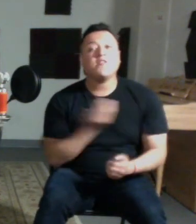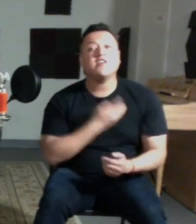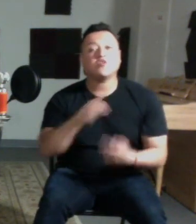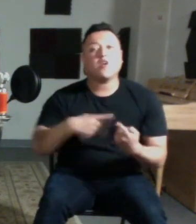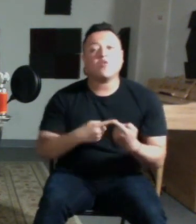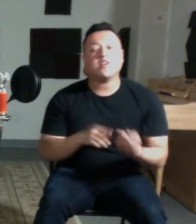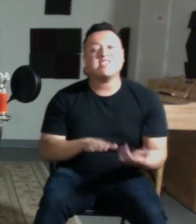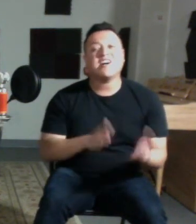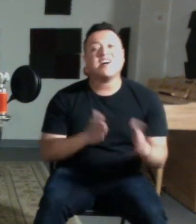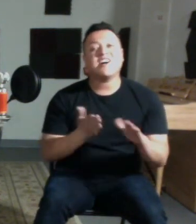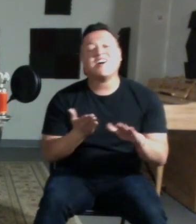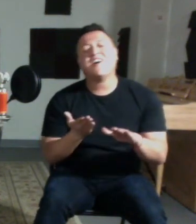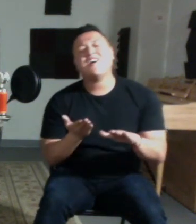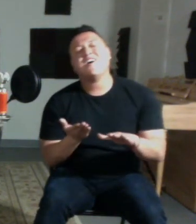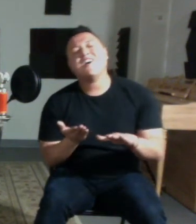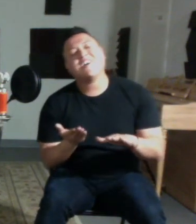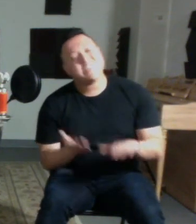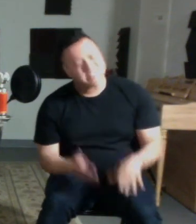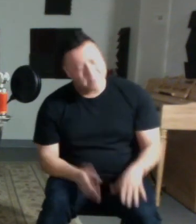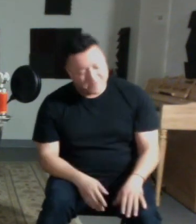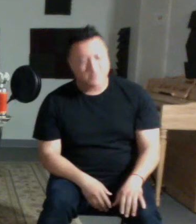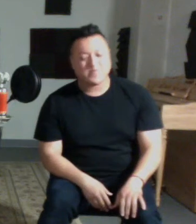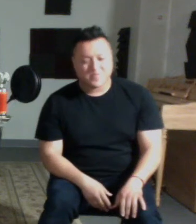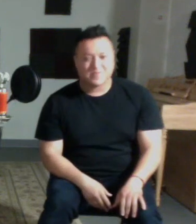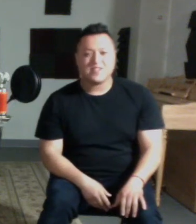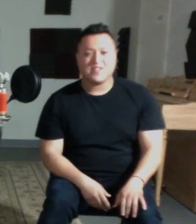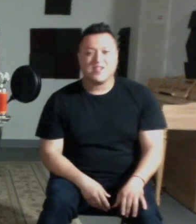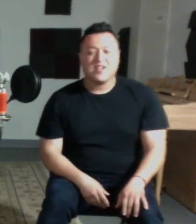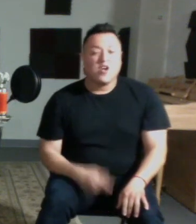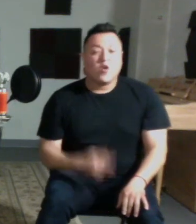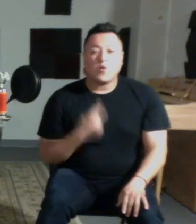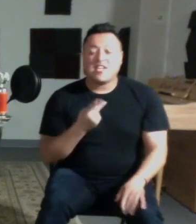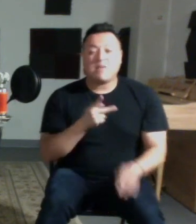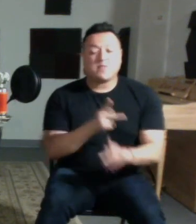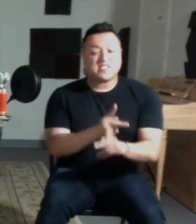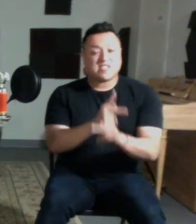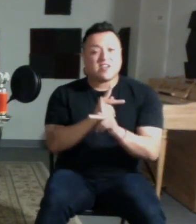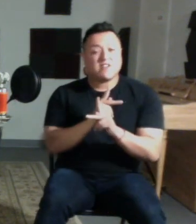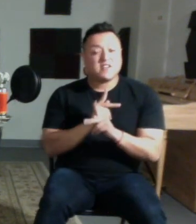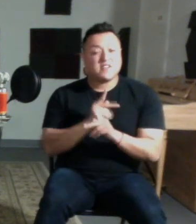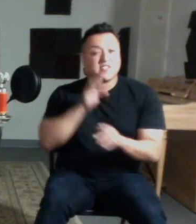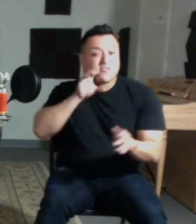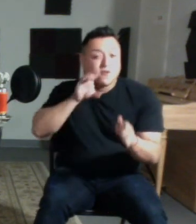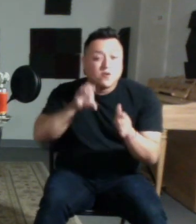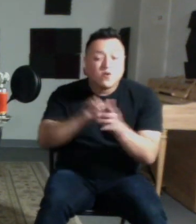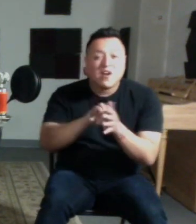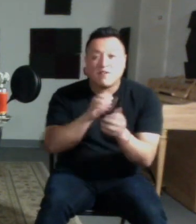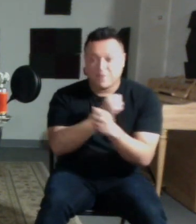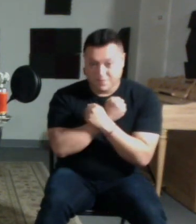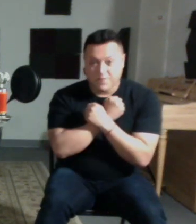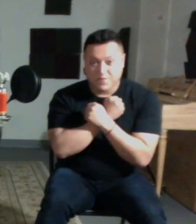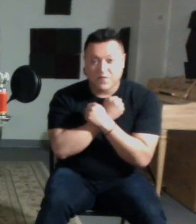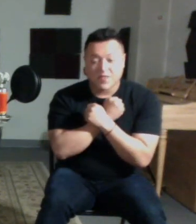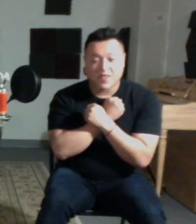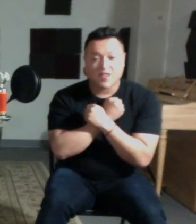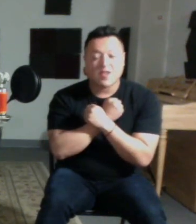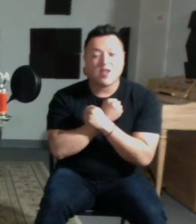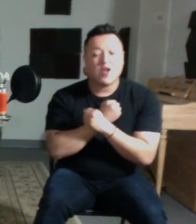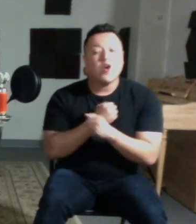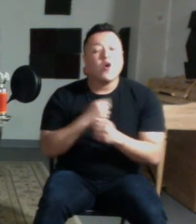Us when we die, we keep this love in this photograph.